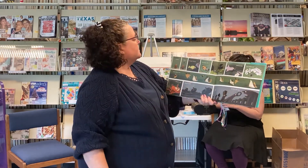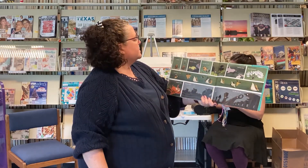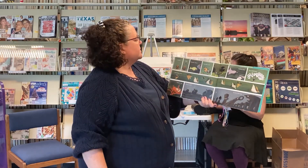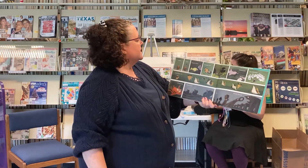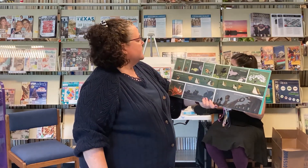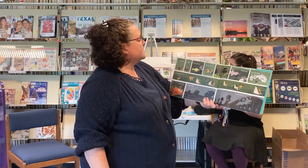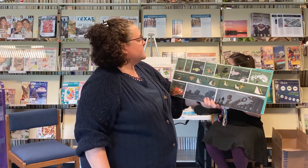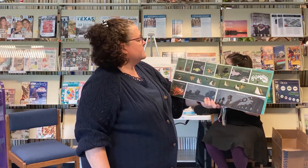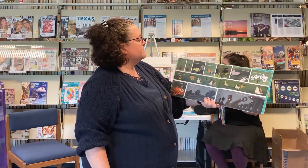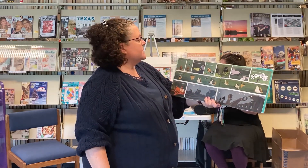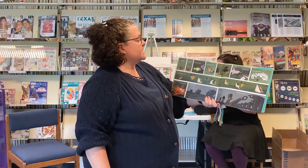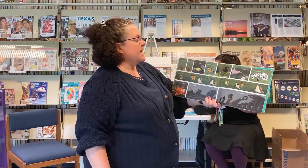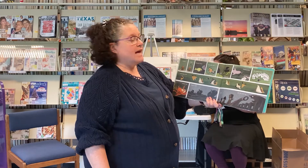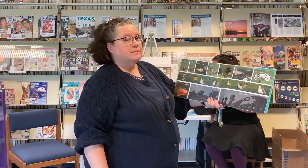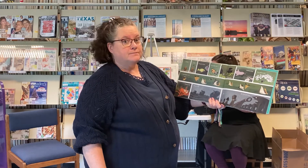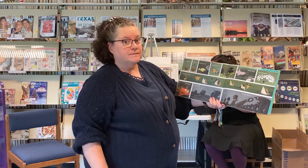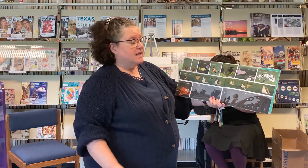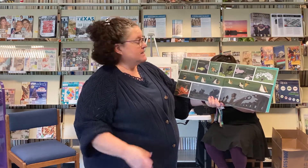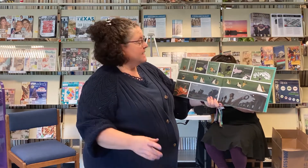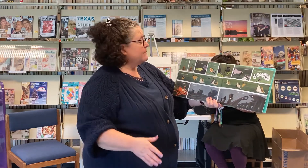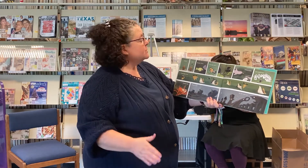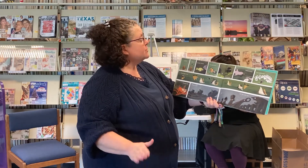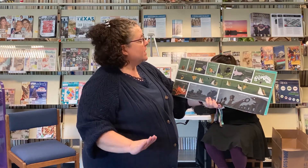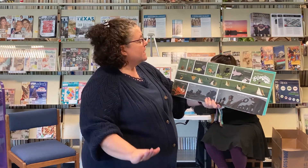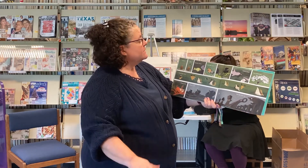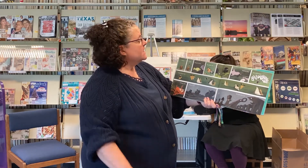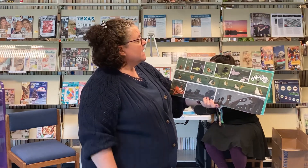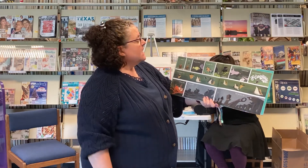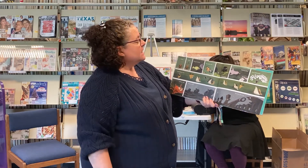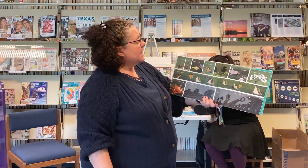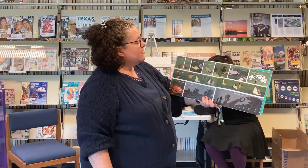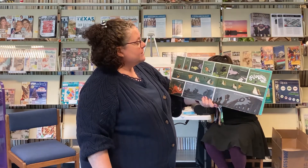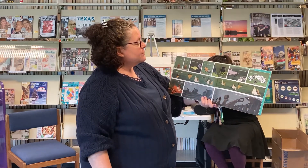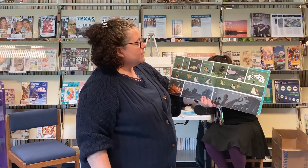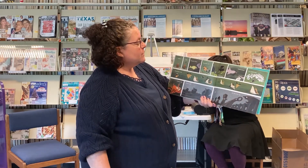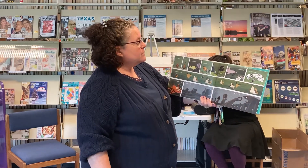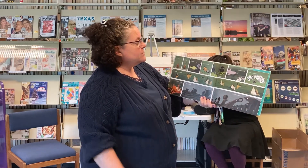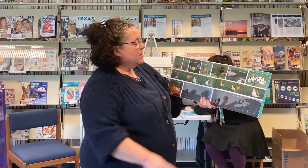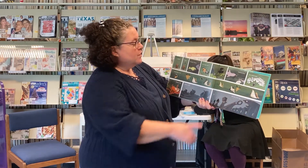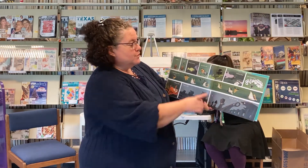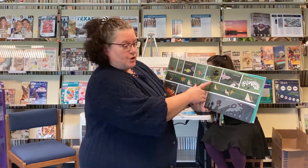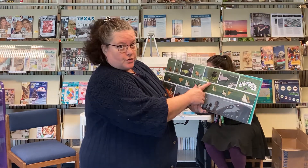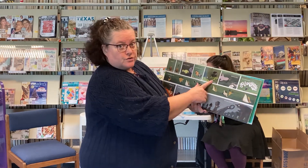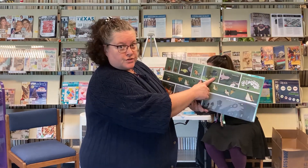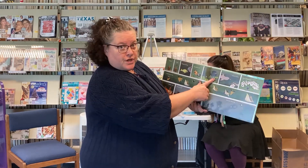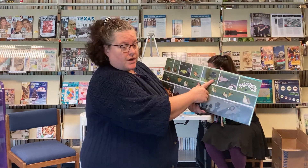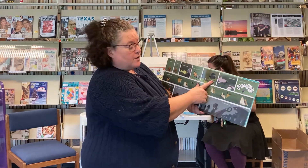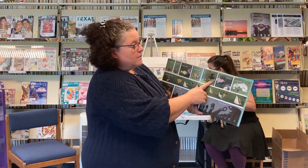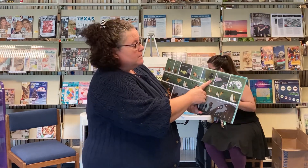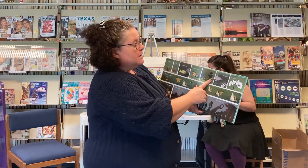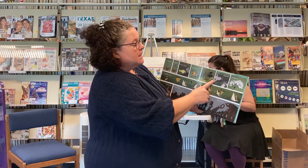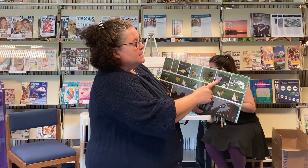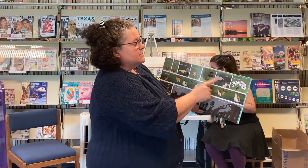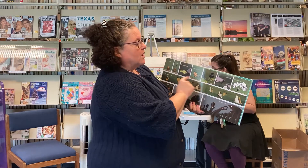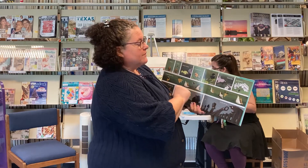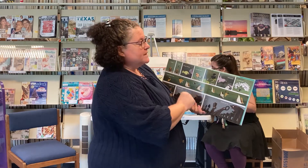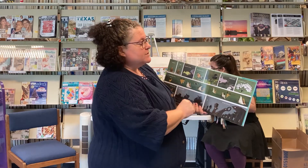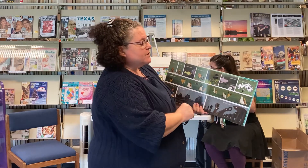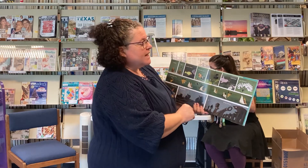Lobster lifts. Snapper shoves, clownfish rolls, turtles tow, dolphins